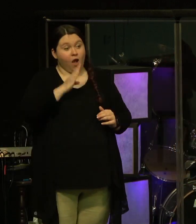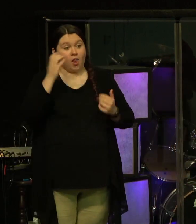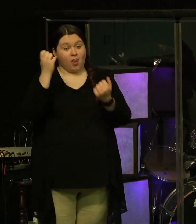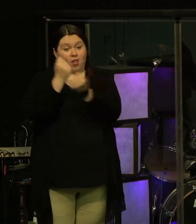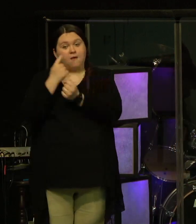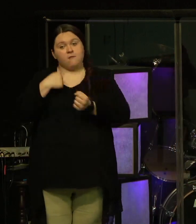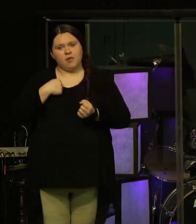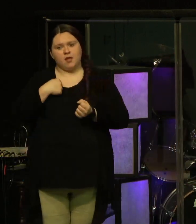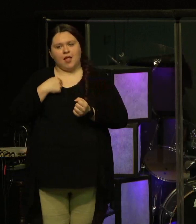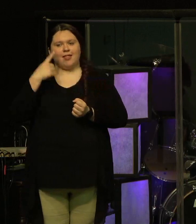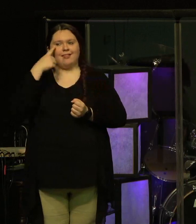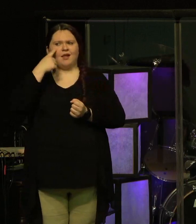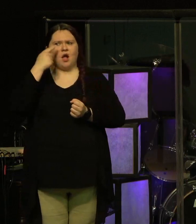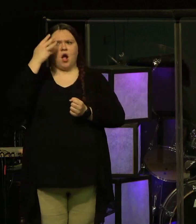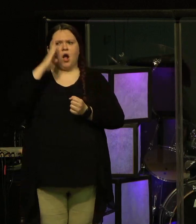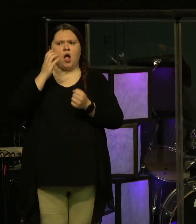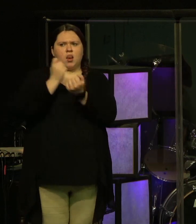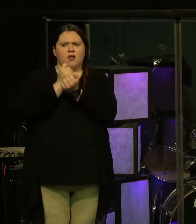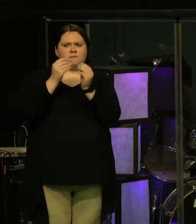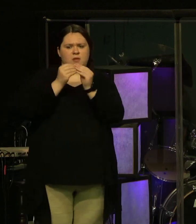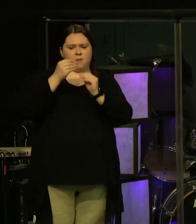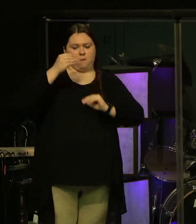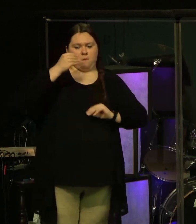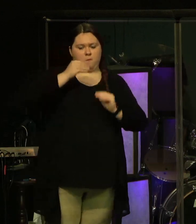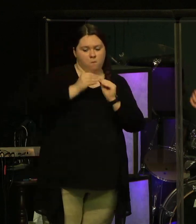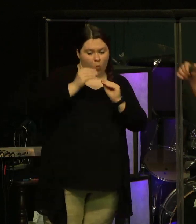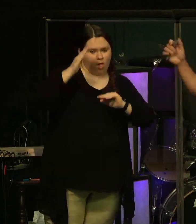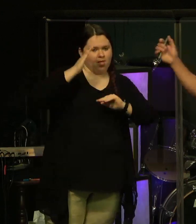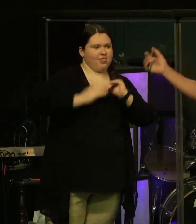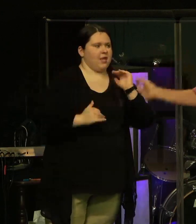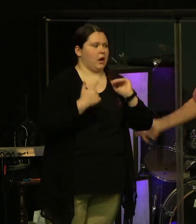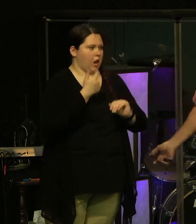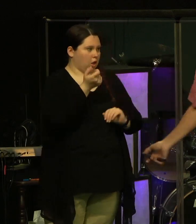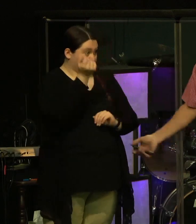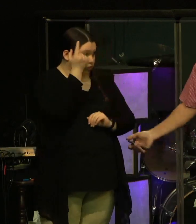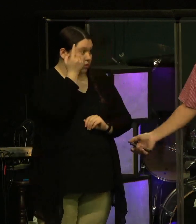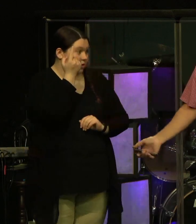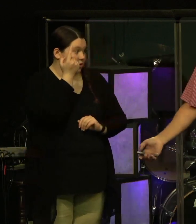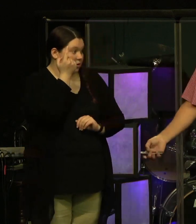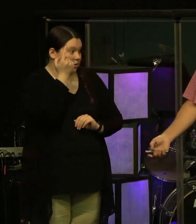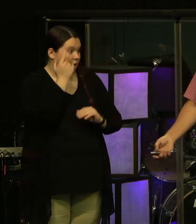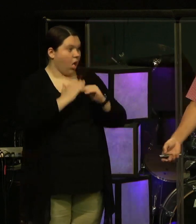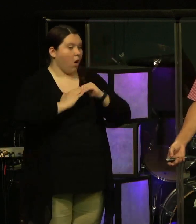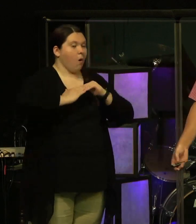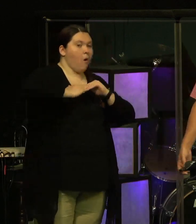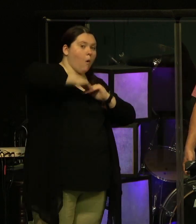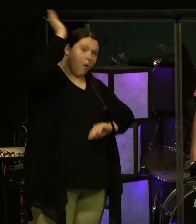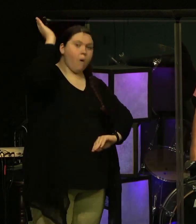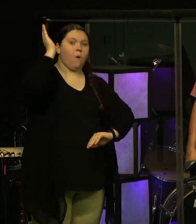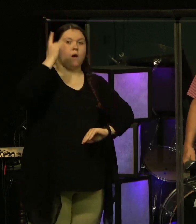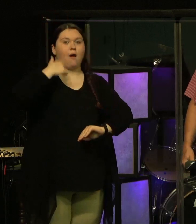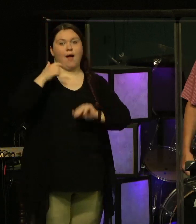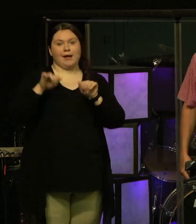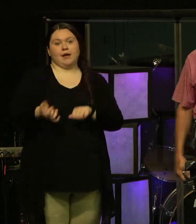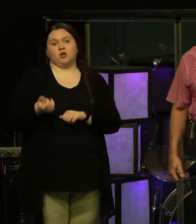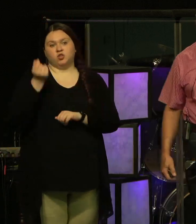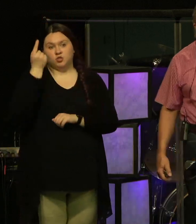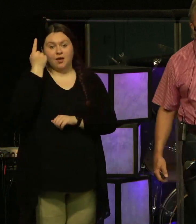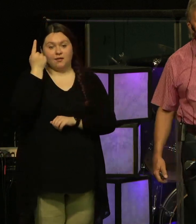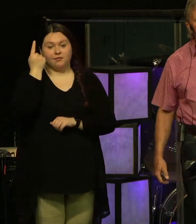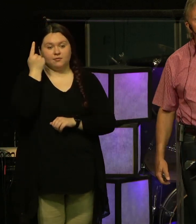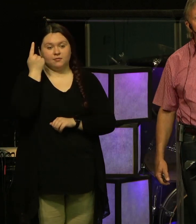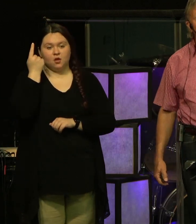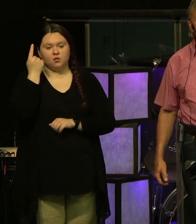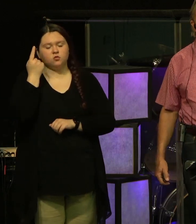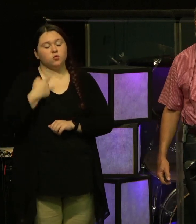than that. Amen? It's beyond our understanding how much he loves us. So I need